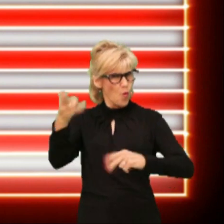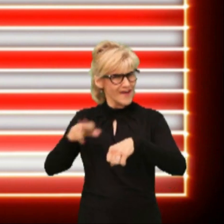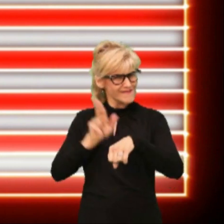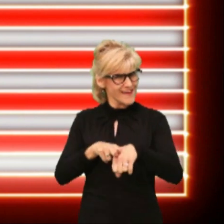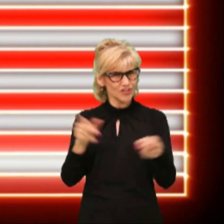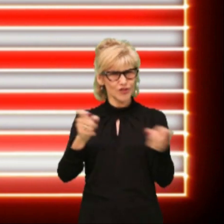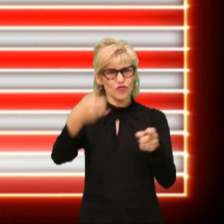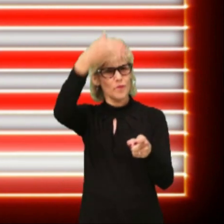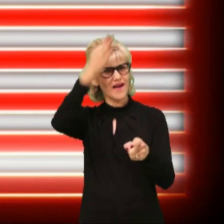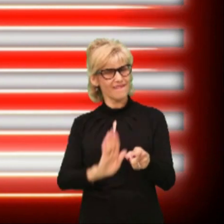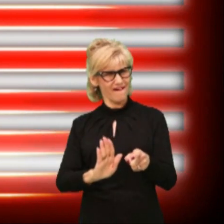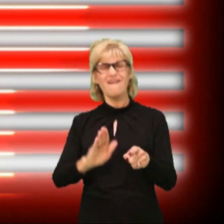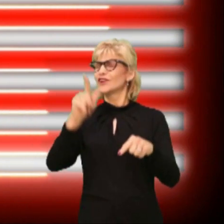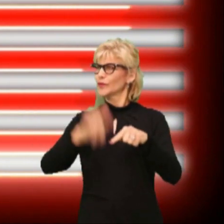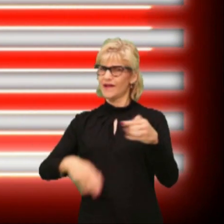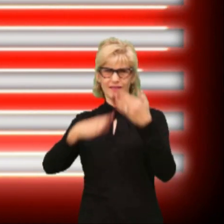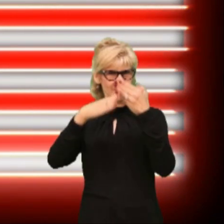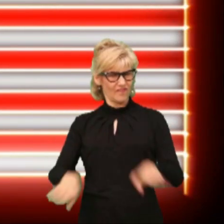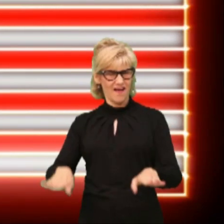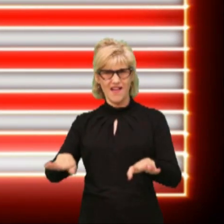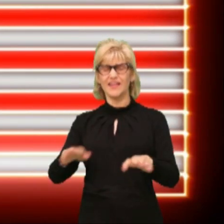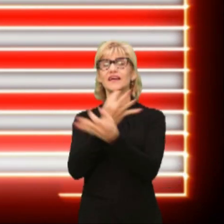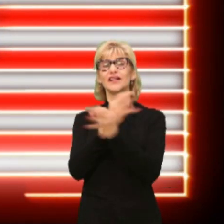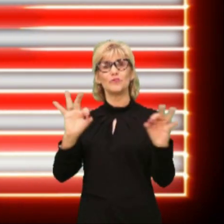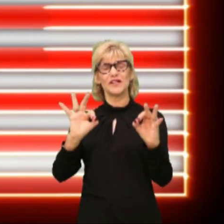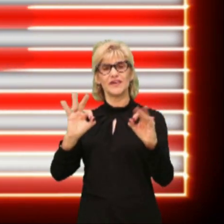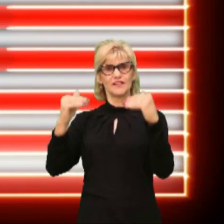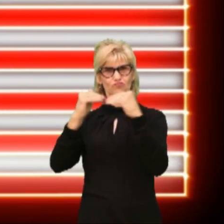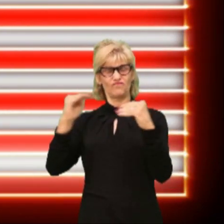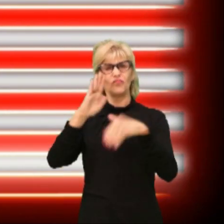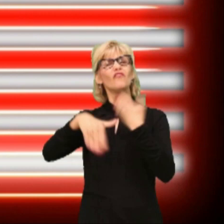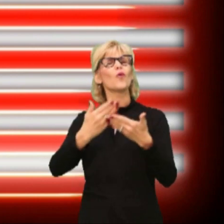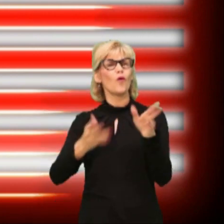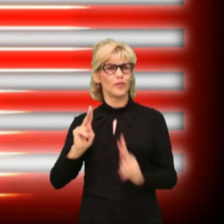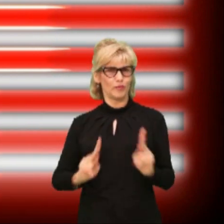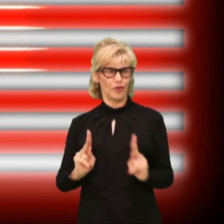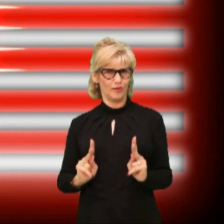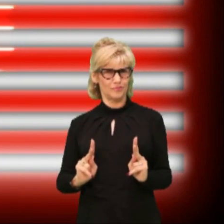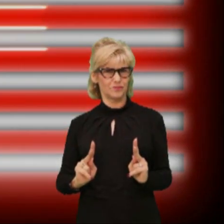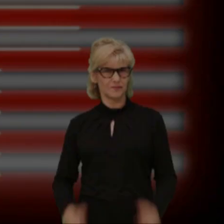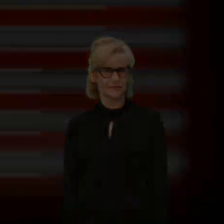One nation, under God, indivisible, with liberty and justice for all